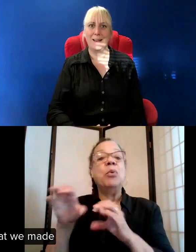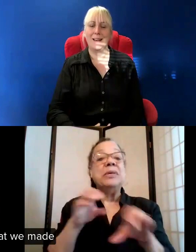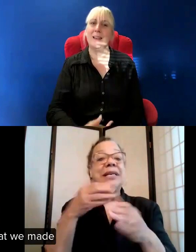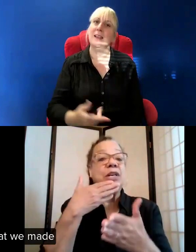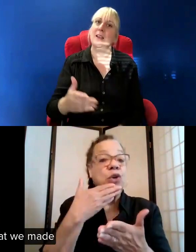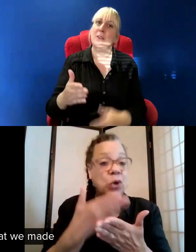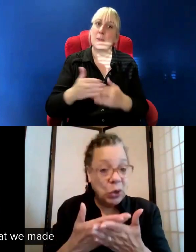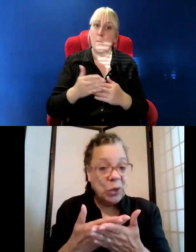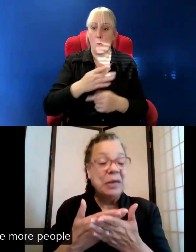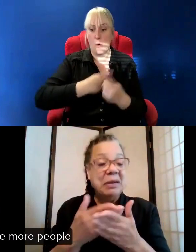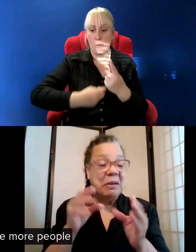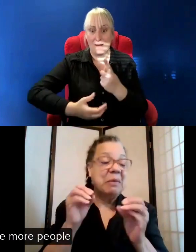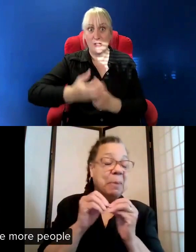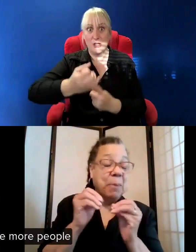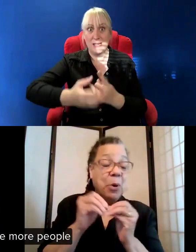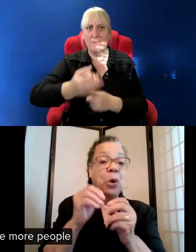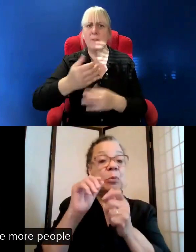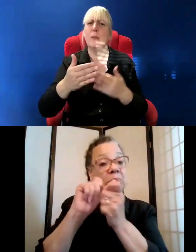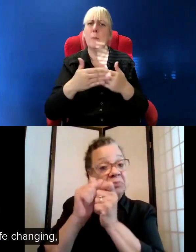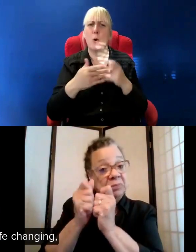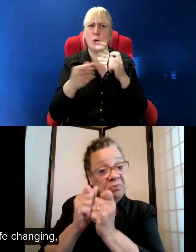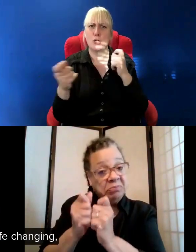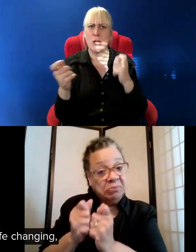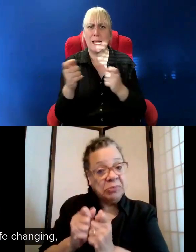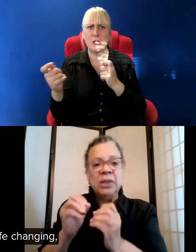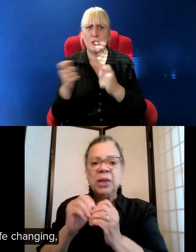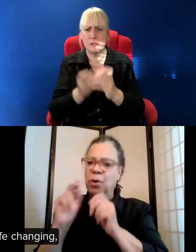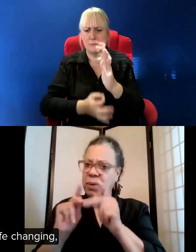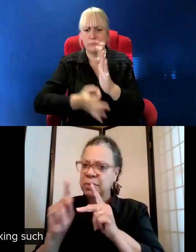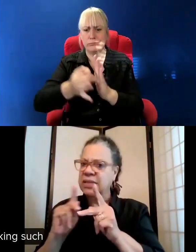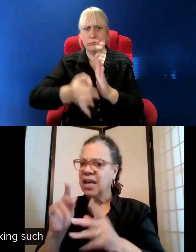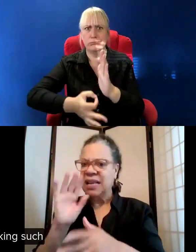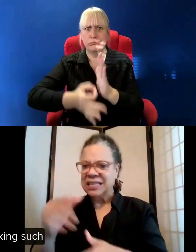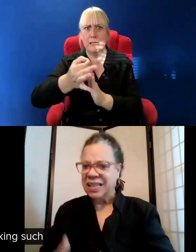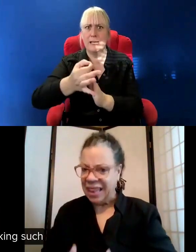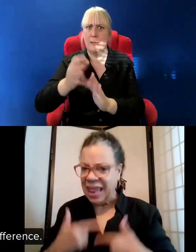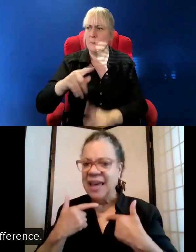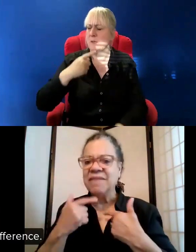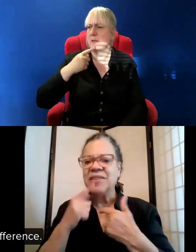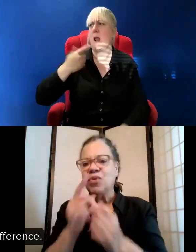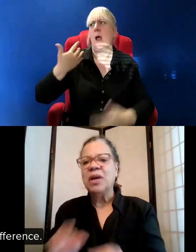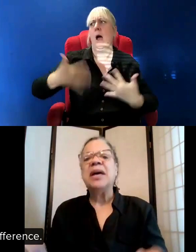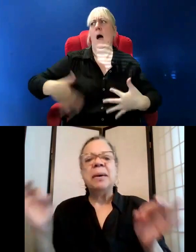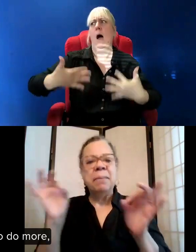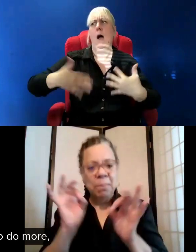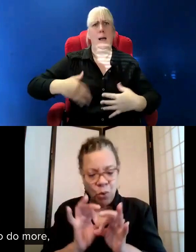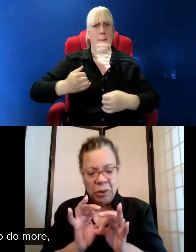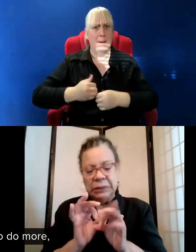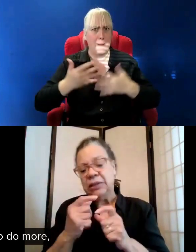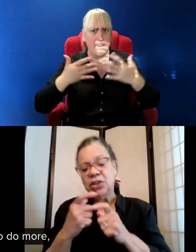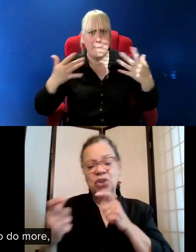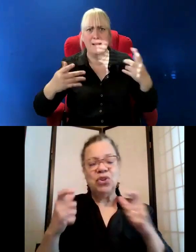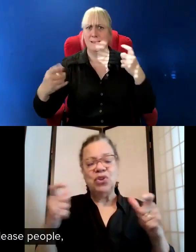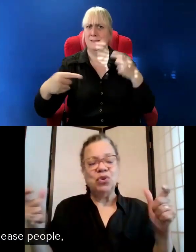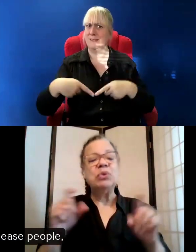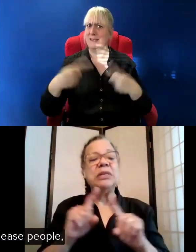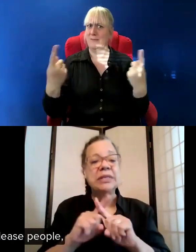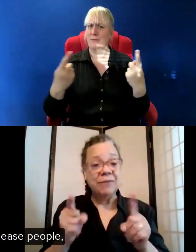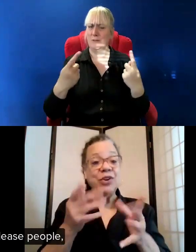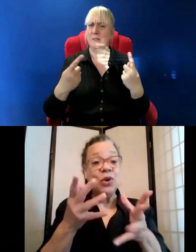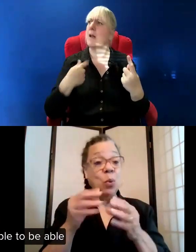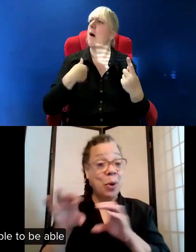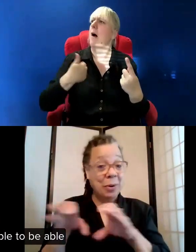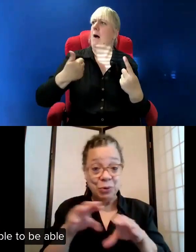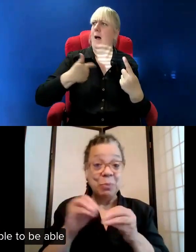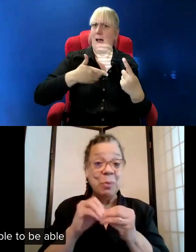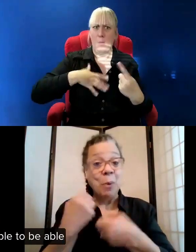that we made changes, and the more people said, this is life-changing, this is making such a huge difference. You want to do more, you want to please